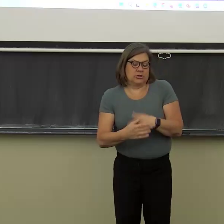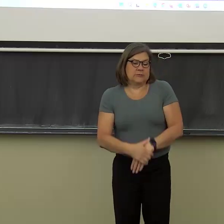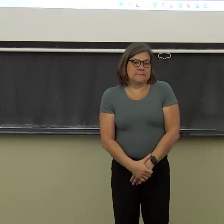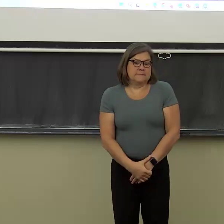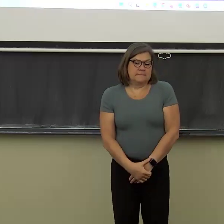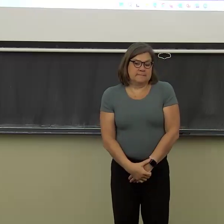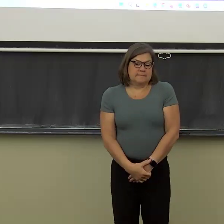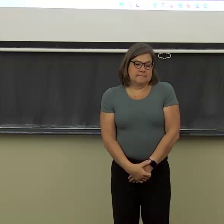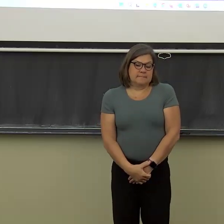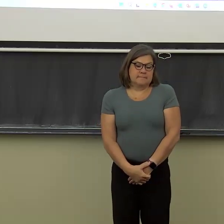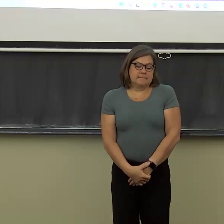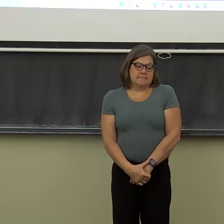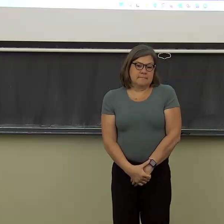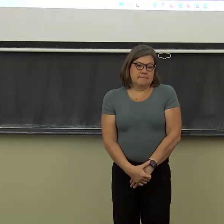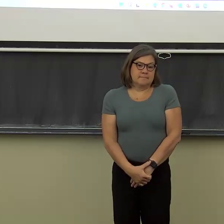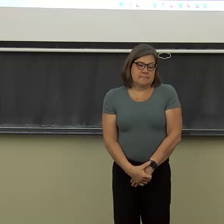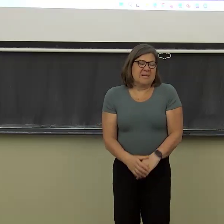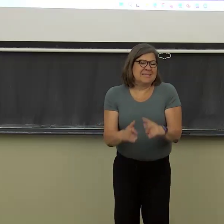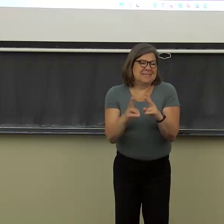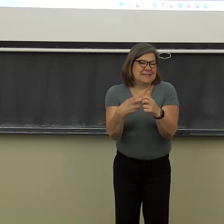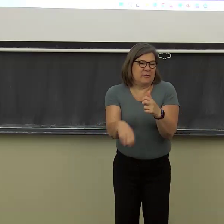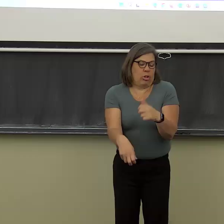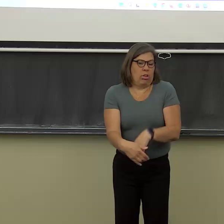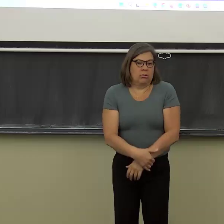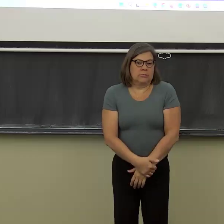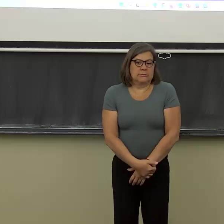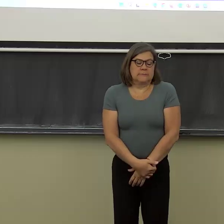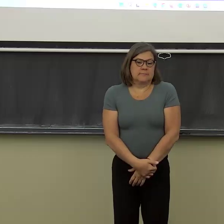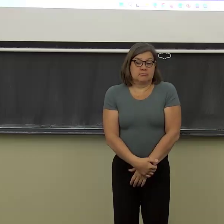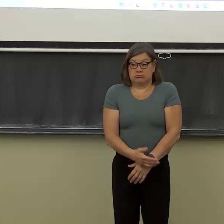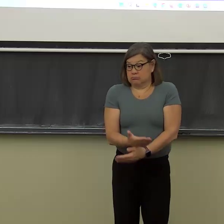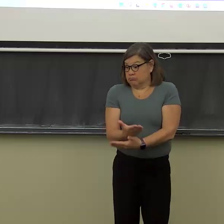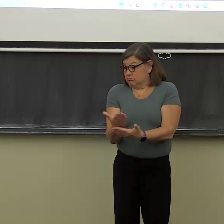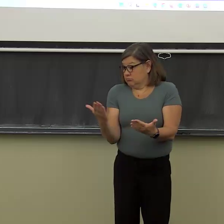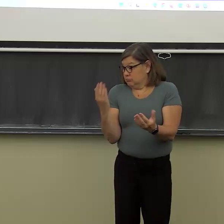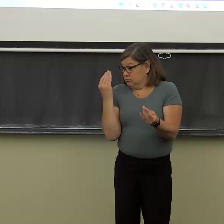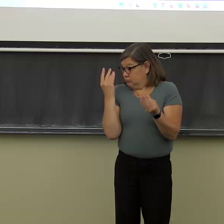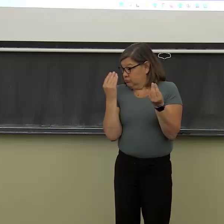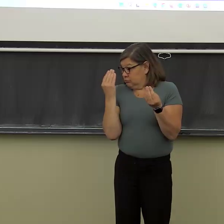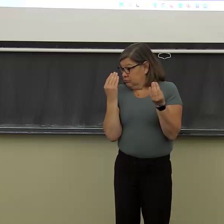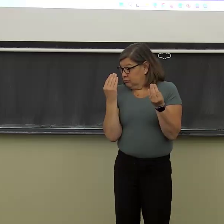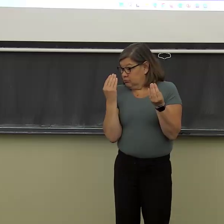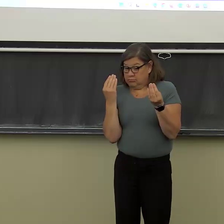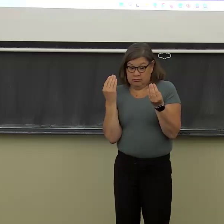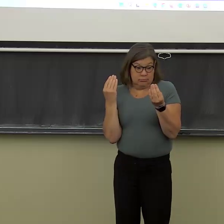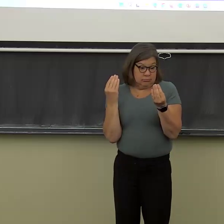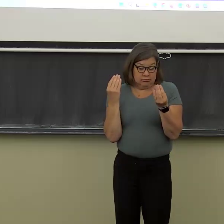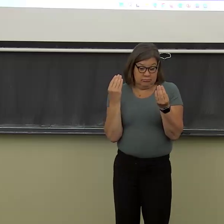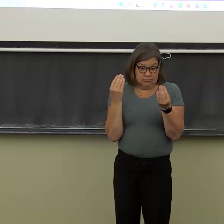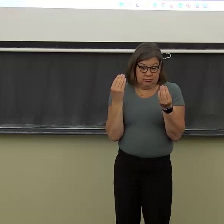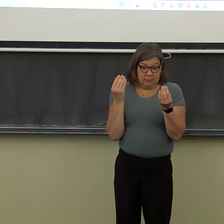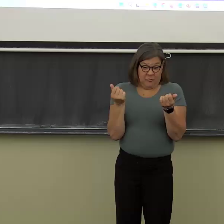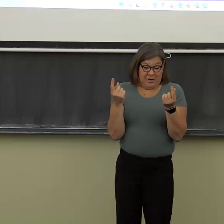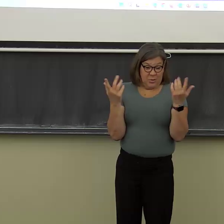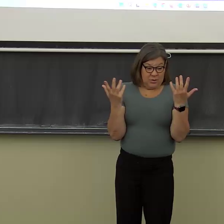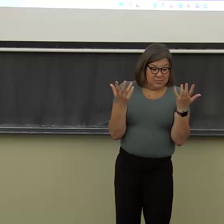but it's very, very difficult. Any thoughts from the public, or Bianca, maybe, I don't know